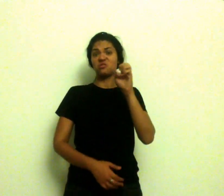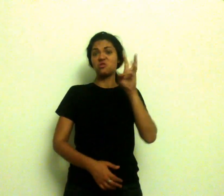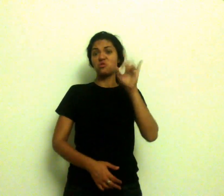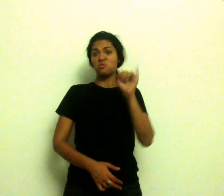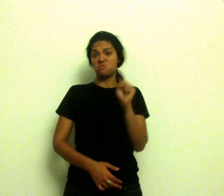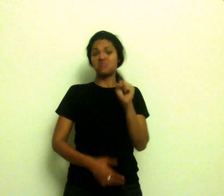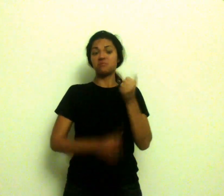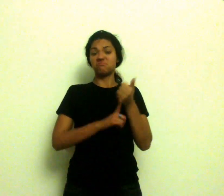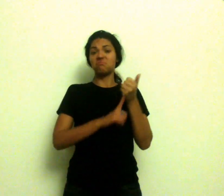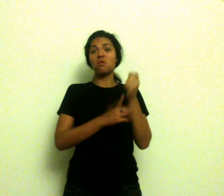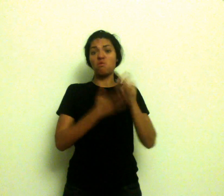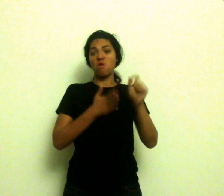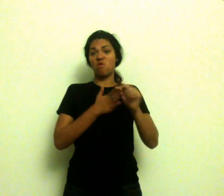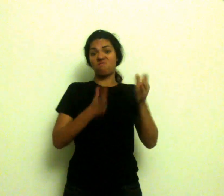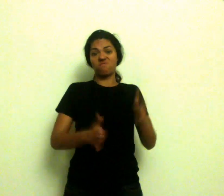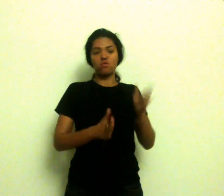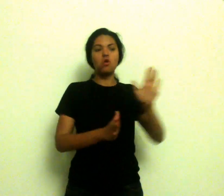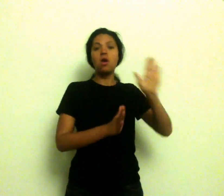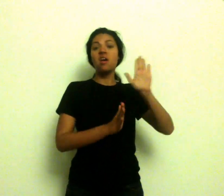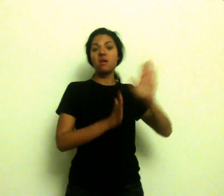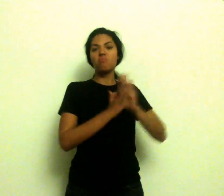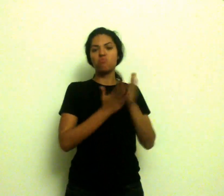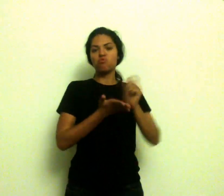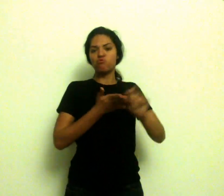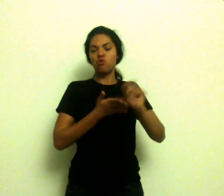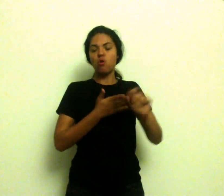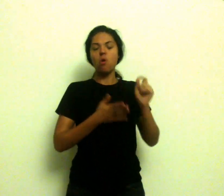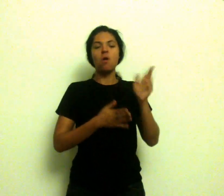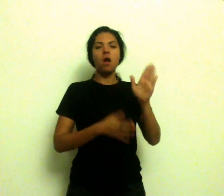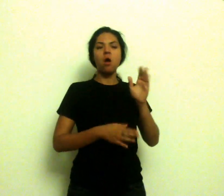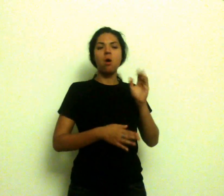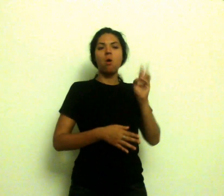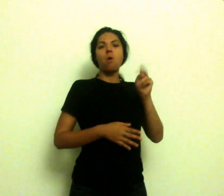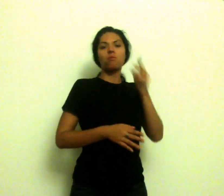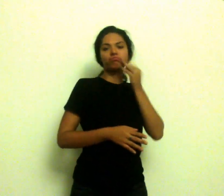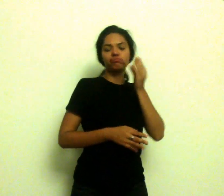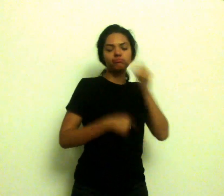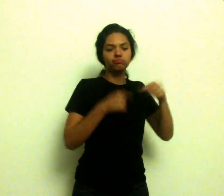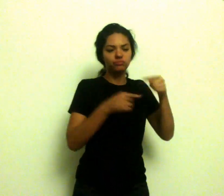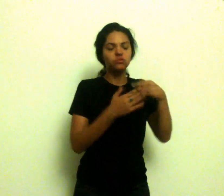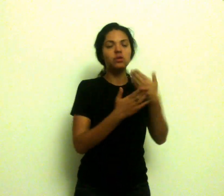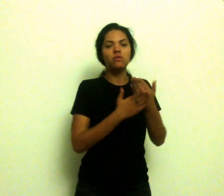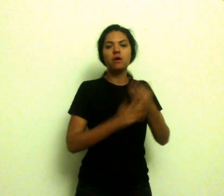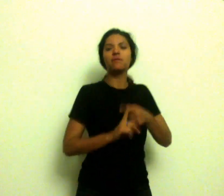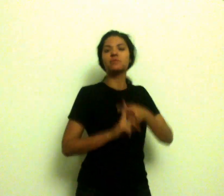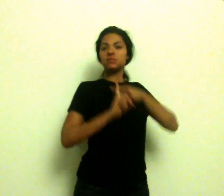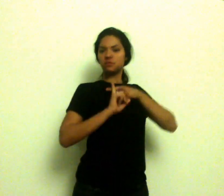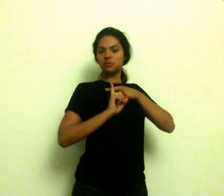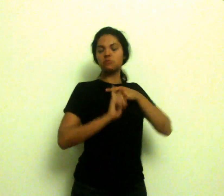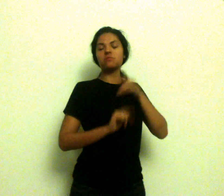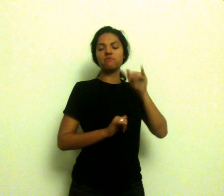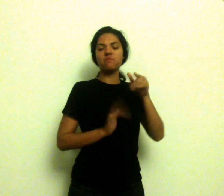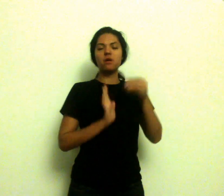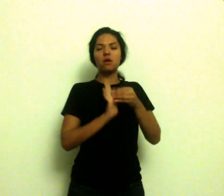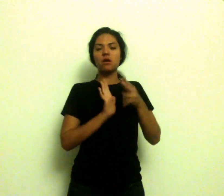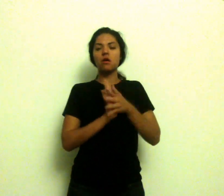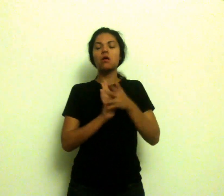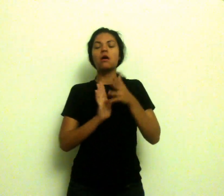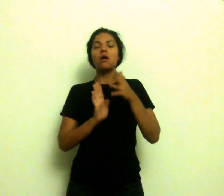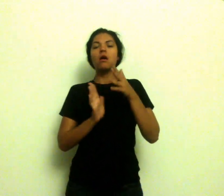Joy, it's a straightforward story of how he had come to Christ thinking he'd come to a place. He found out he'd come to a person. But in this particular